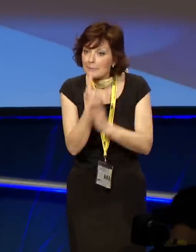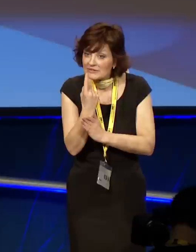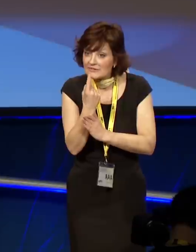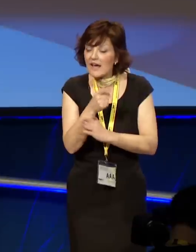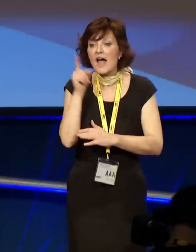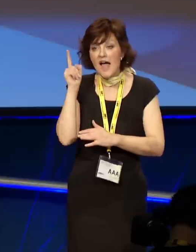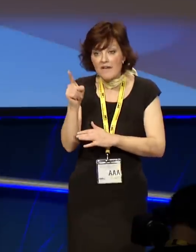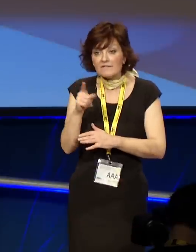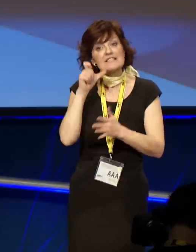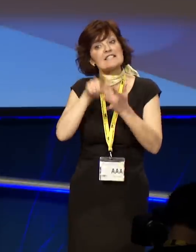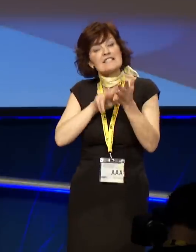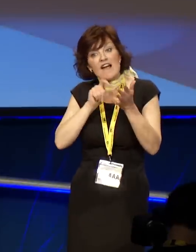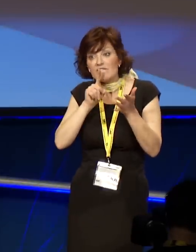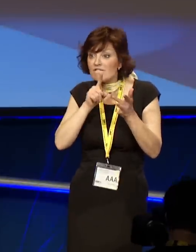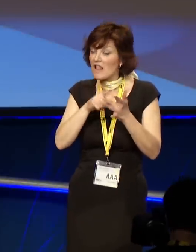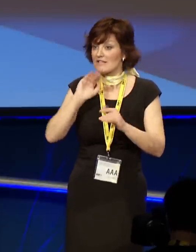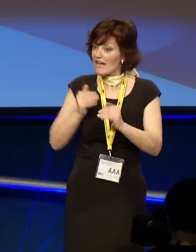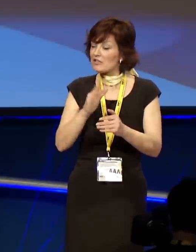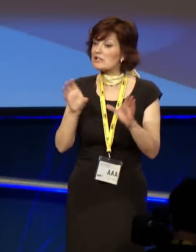a civil service department effectively